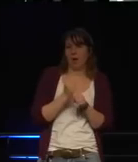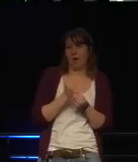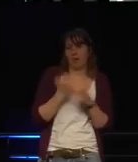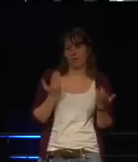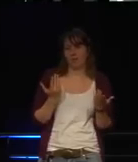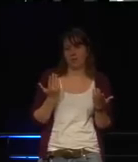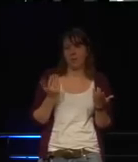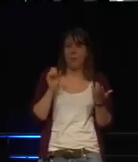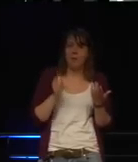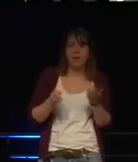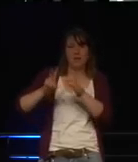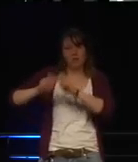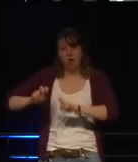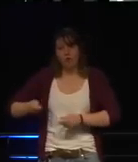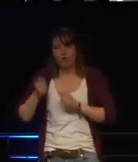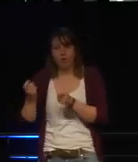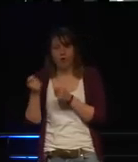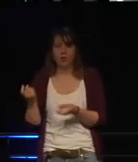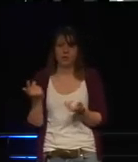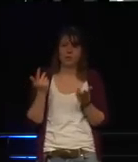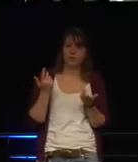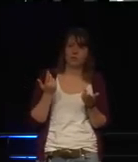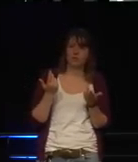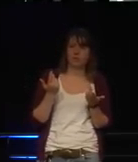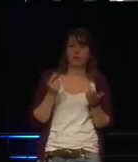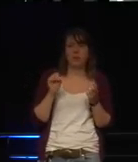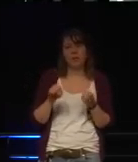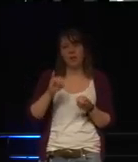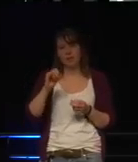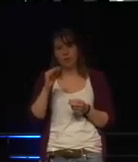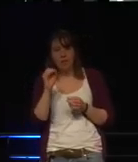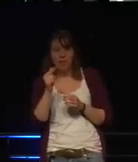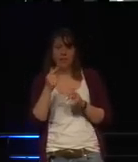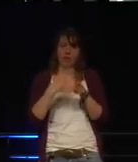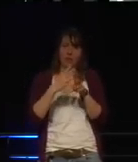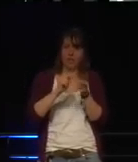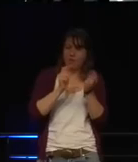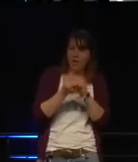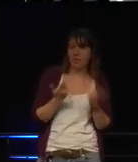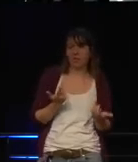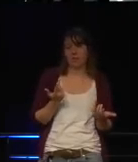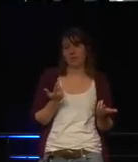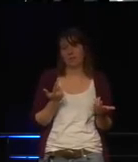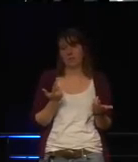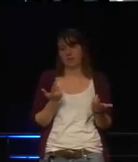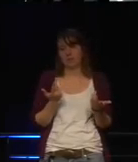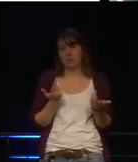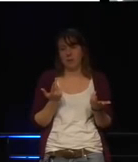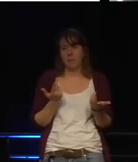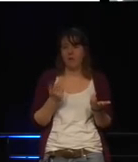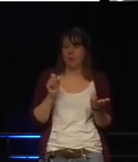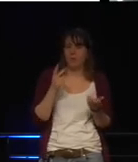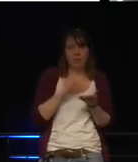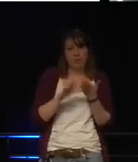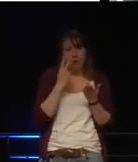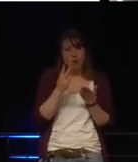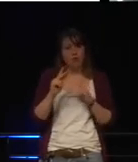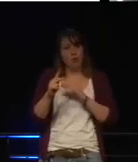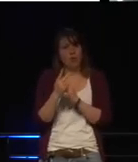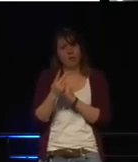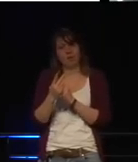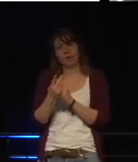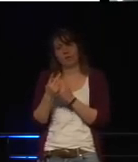problems. Make helping IT security stronger. Keep reporting the flaws. Publish your